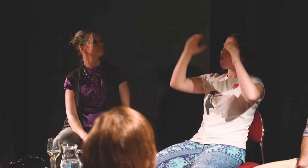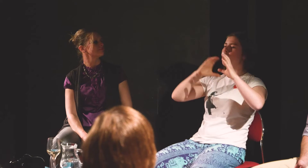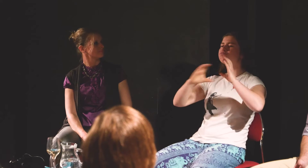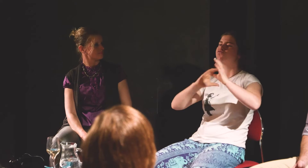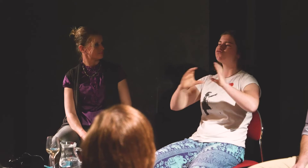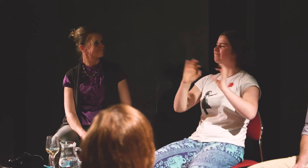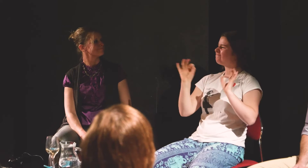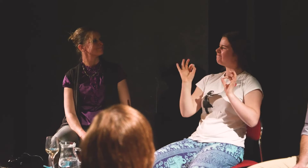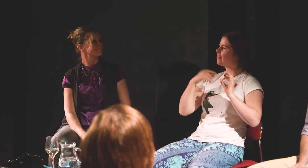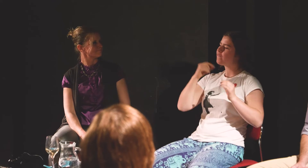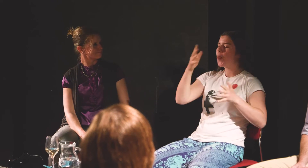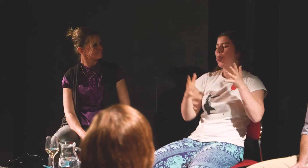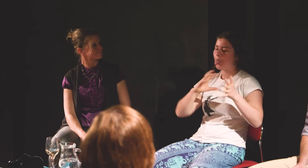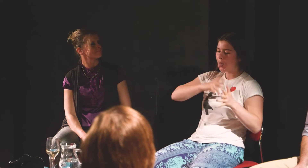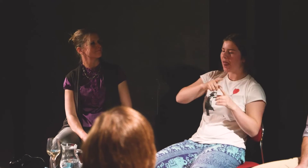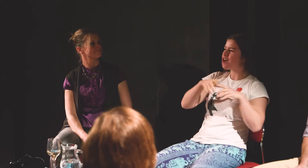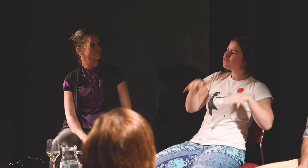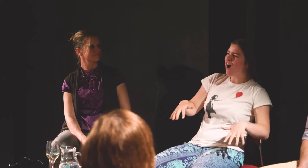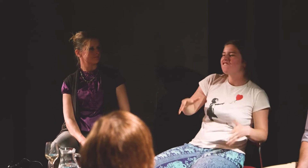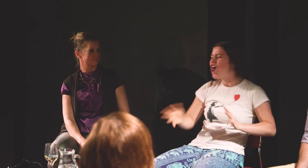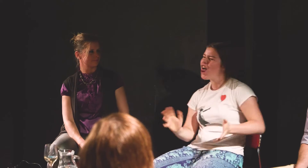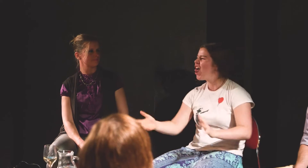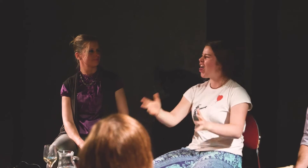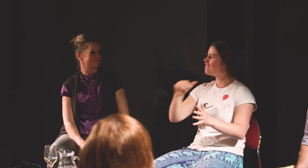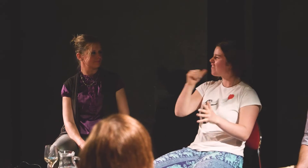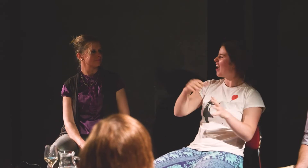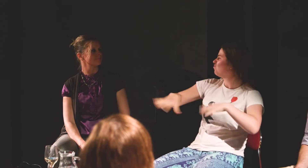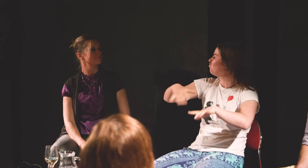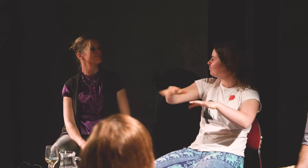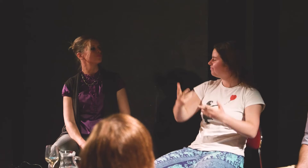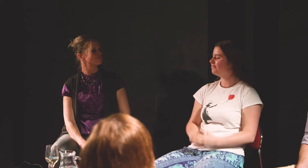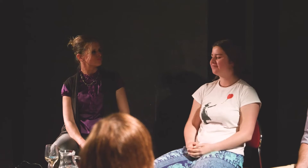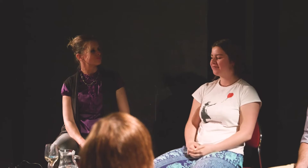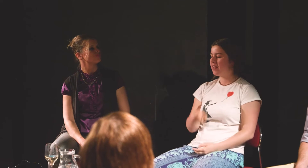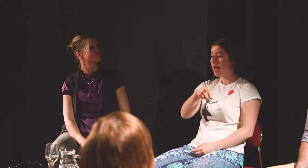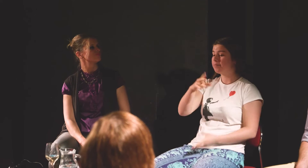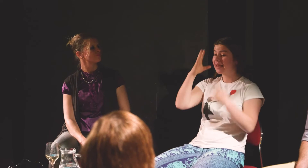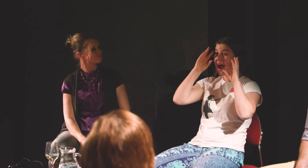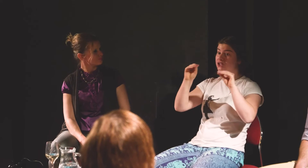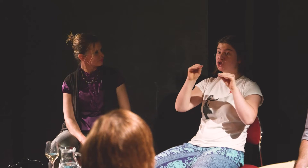around me were a little bit lower in terms of educational level. They were a bit rougher than me.